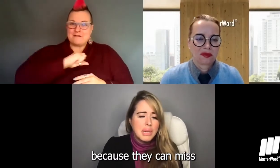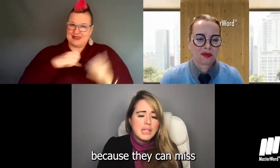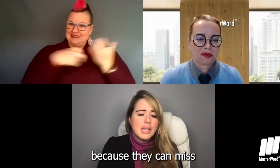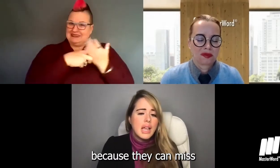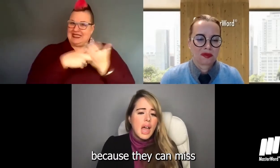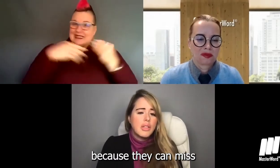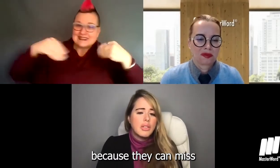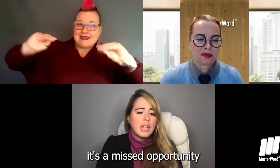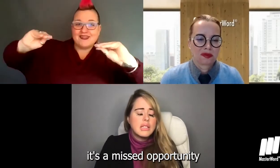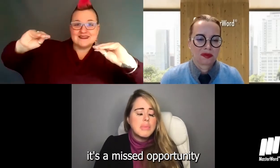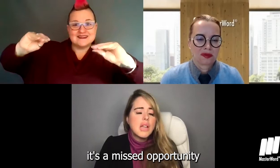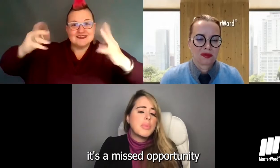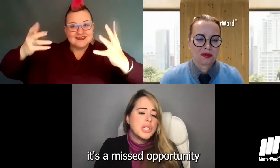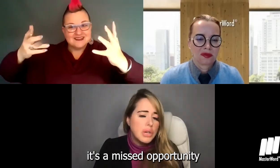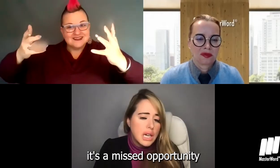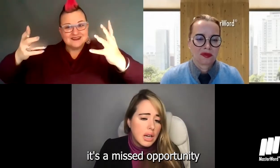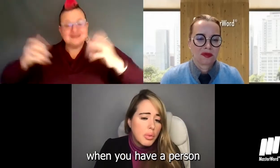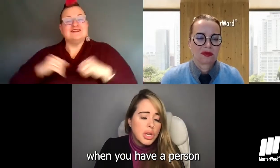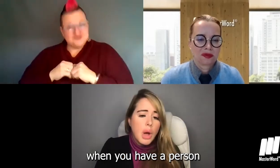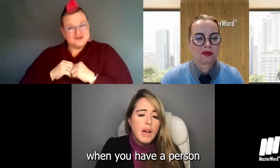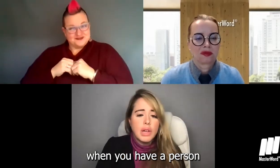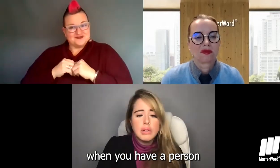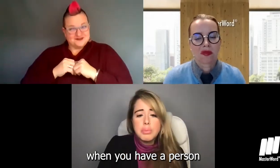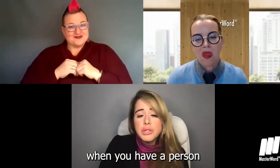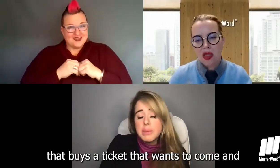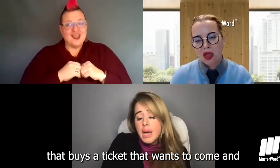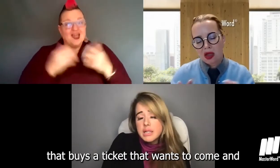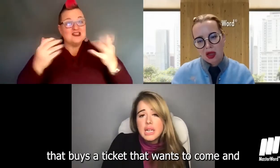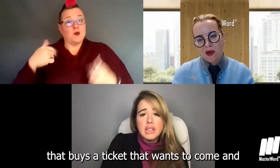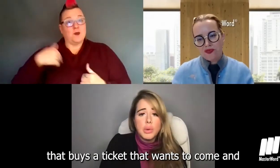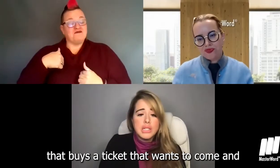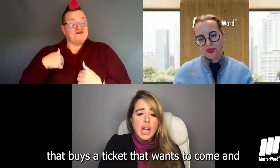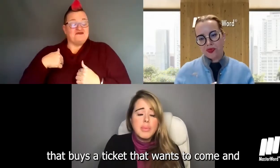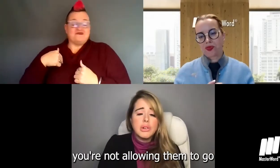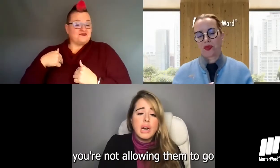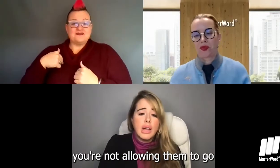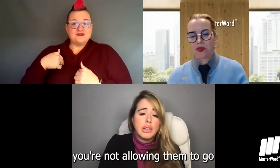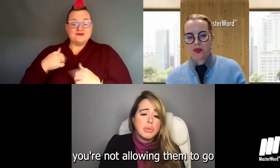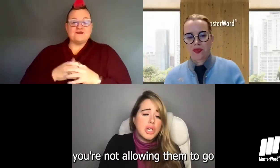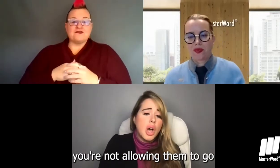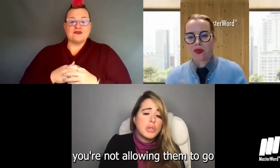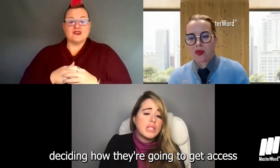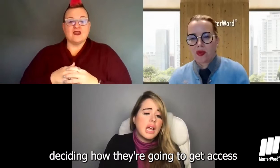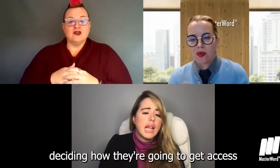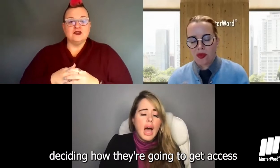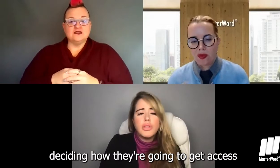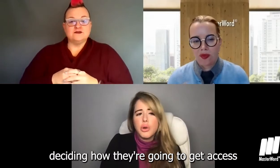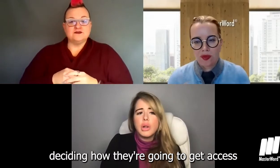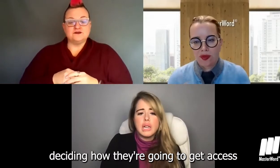miss. It's a missed opportunity when you have a person that buys a ticket that wants to come and you're not allowing them to go, deciding how they're going to get